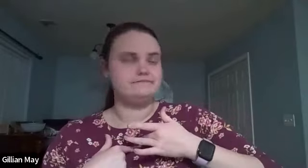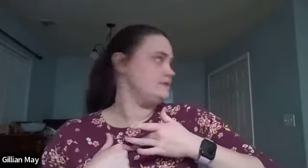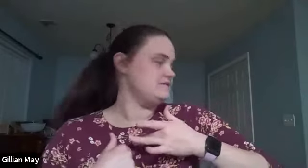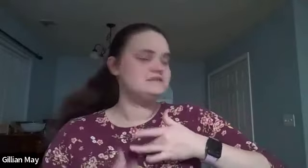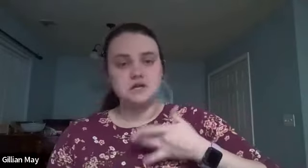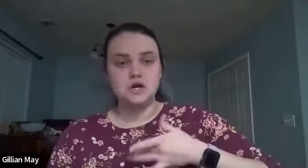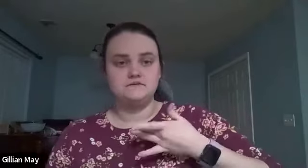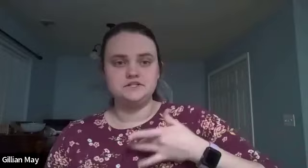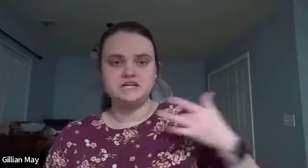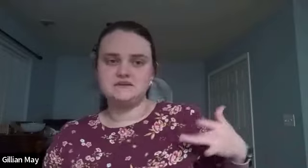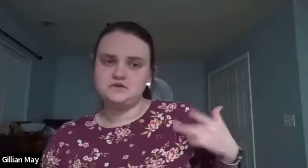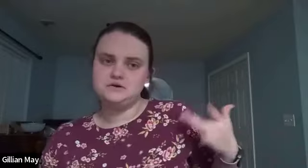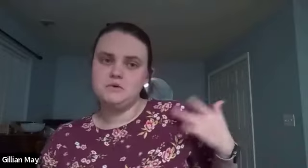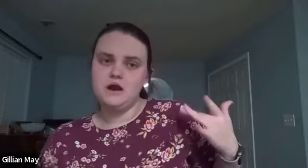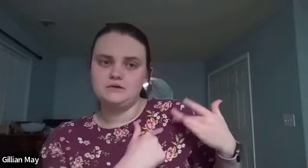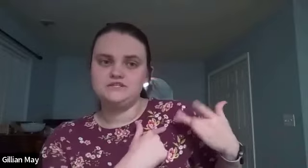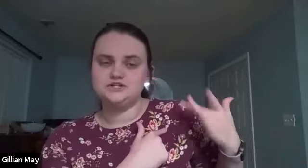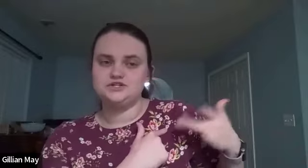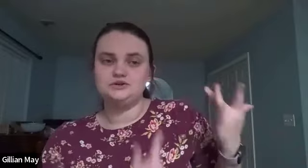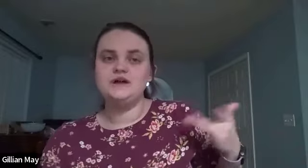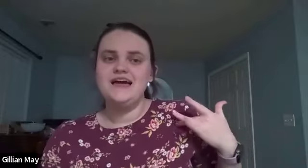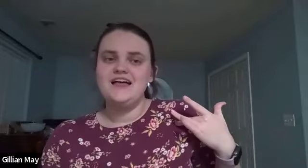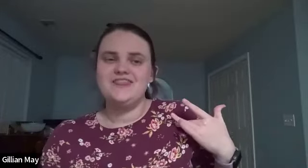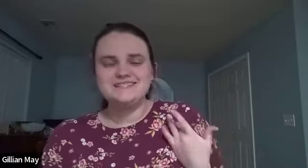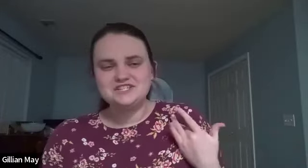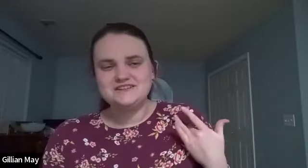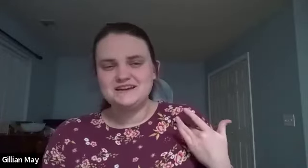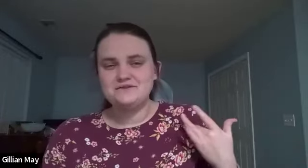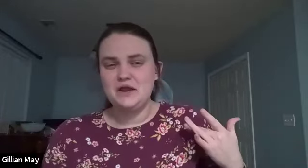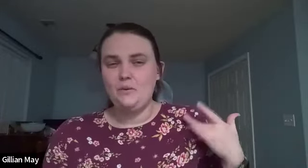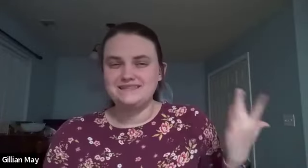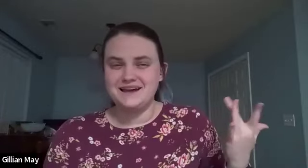in the center of your chest. If you do it more out to your shoulder, that's actually the sign for like, what's up?